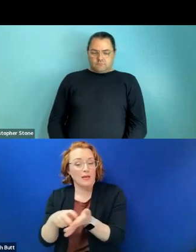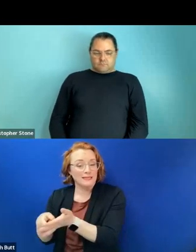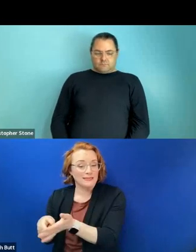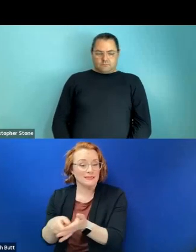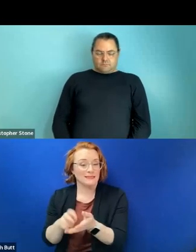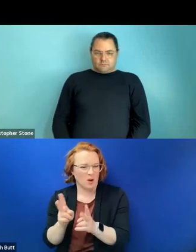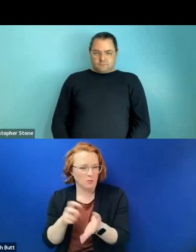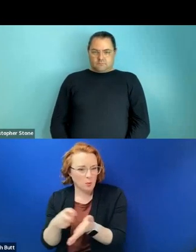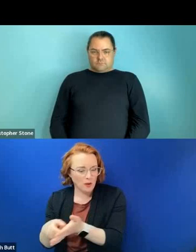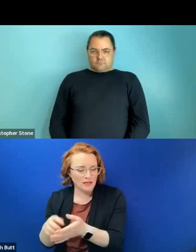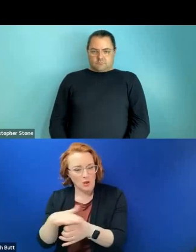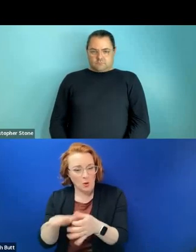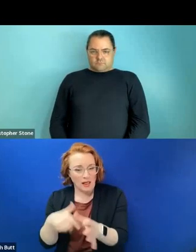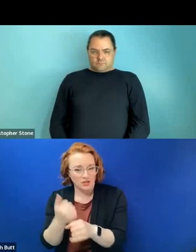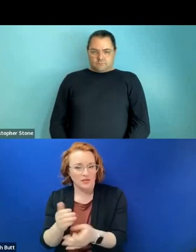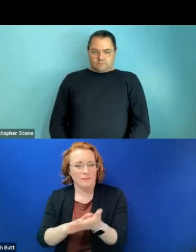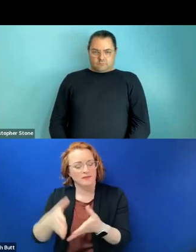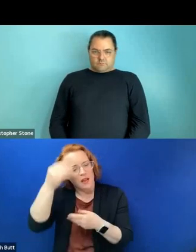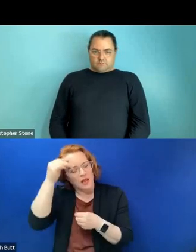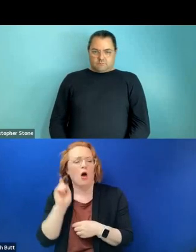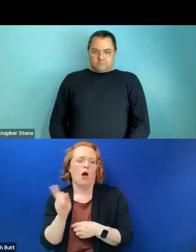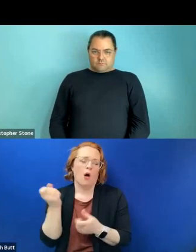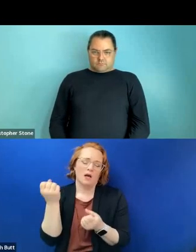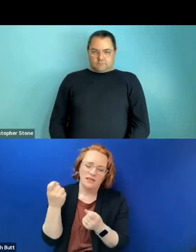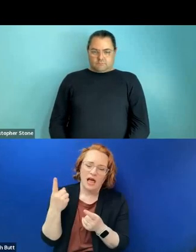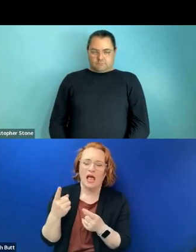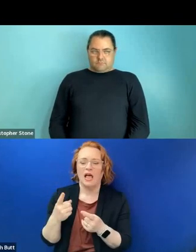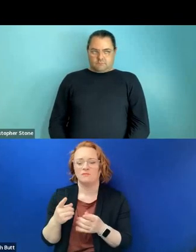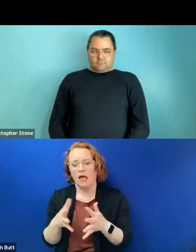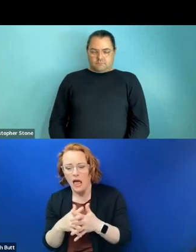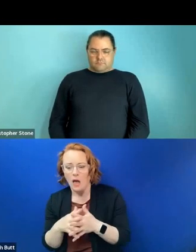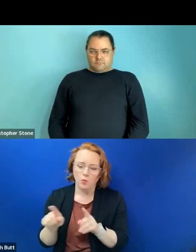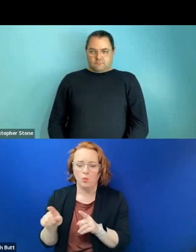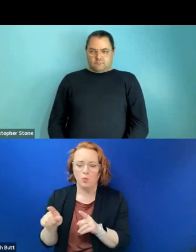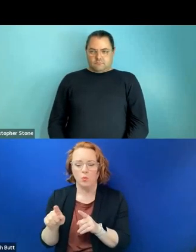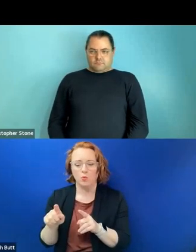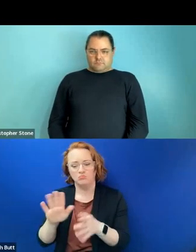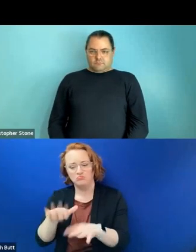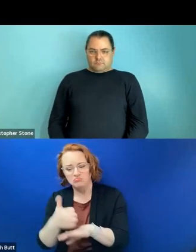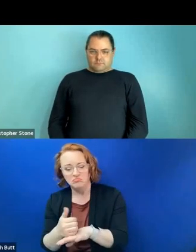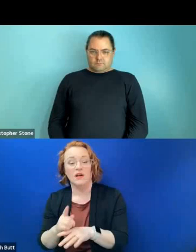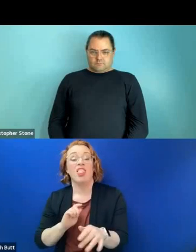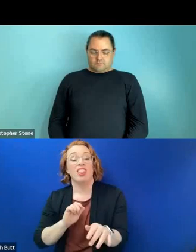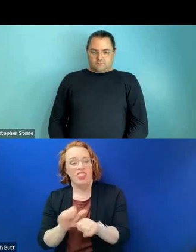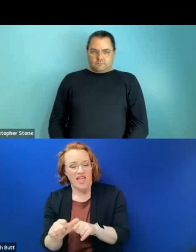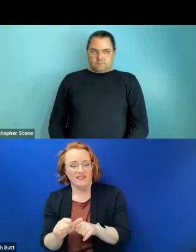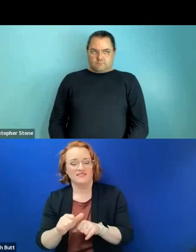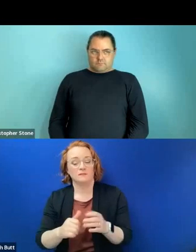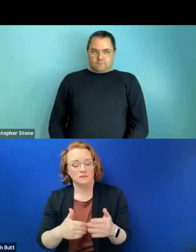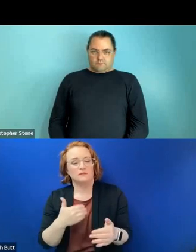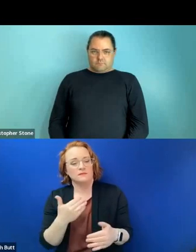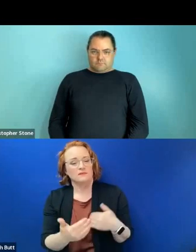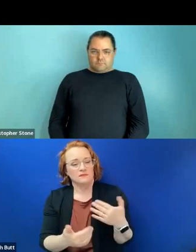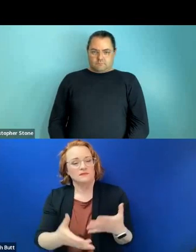learn how bookings are made and how people are referred, for example. And then they start their journey to become